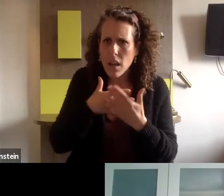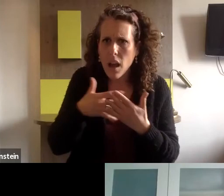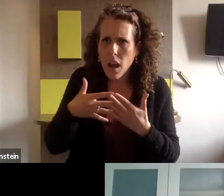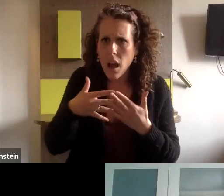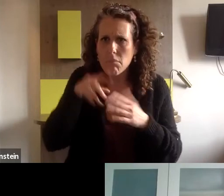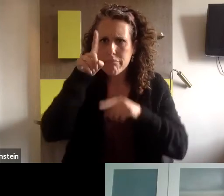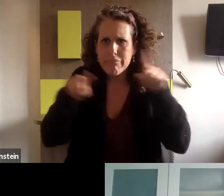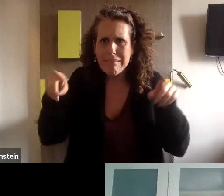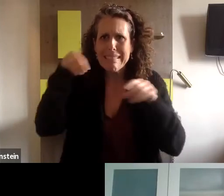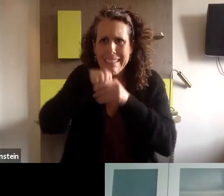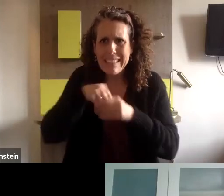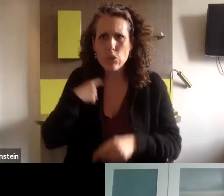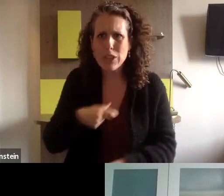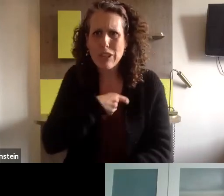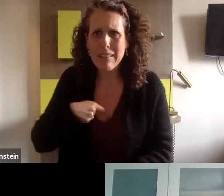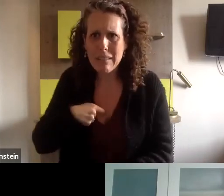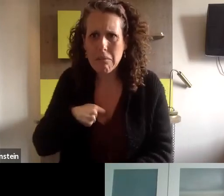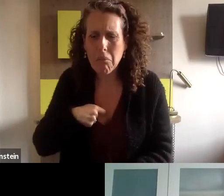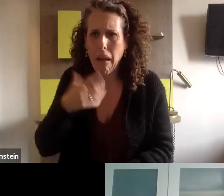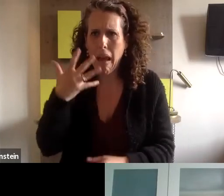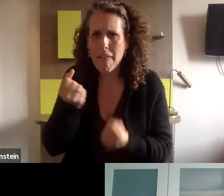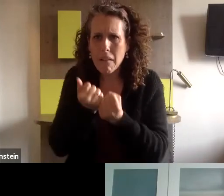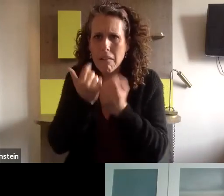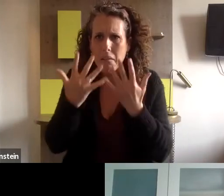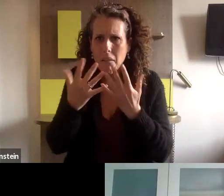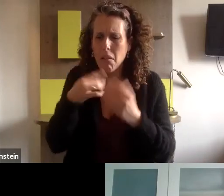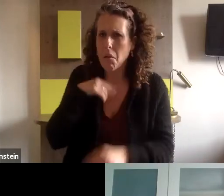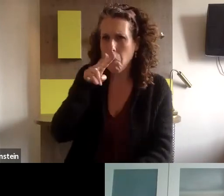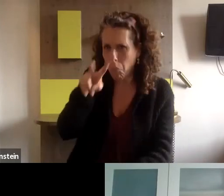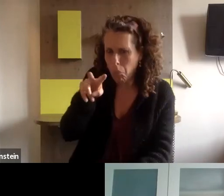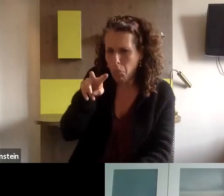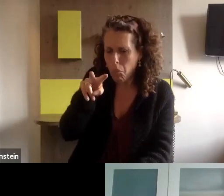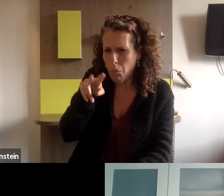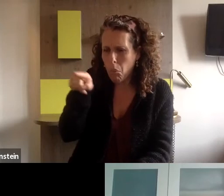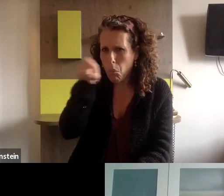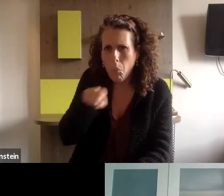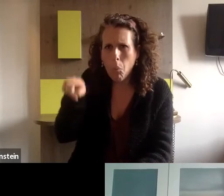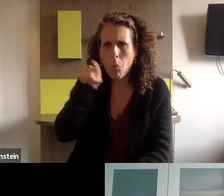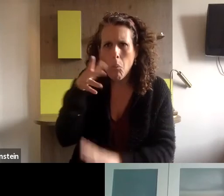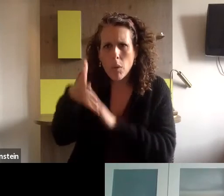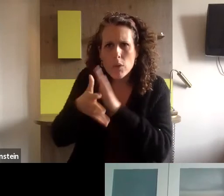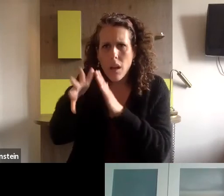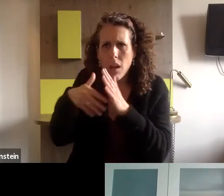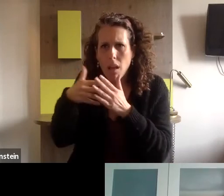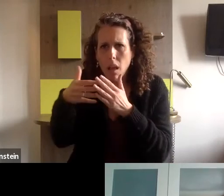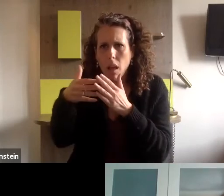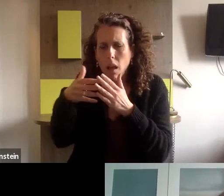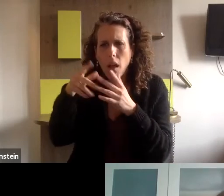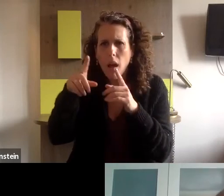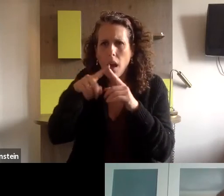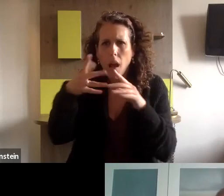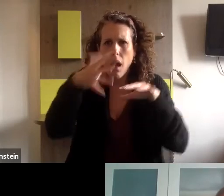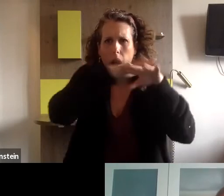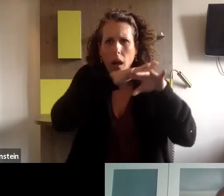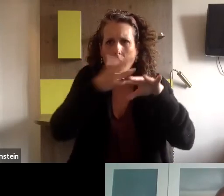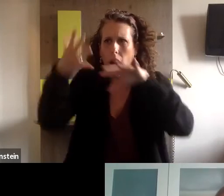Swiss that seem to overlap with the geography of the three